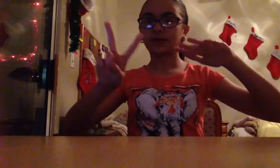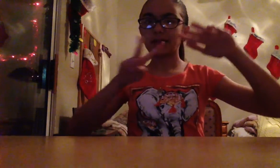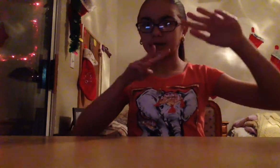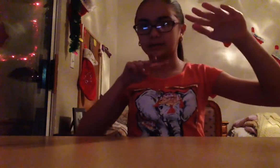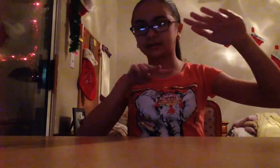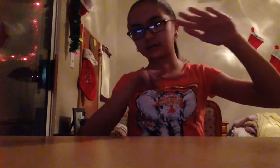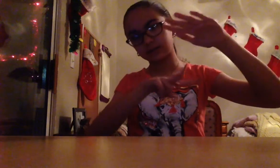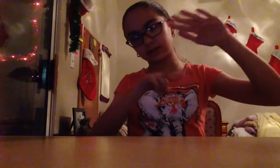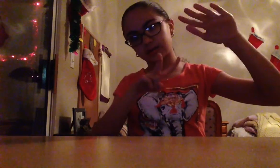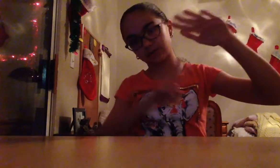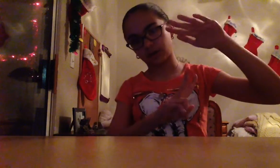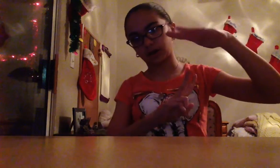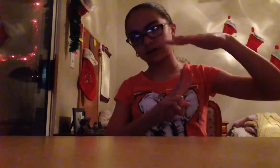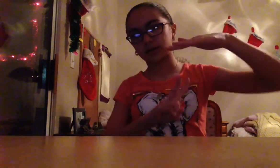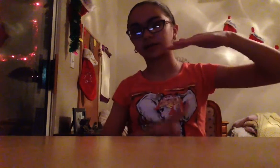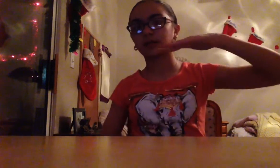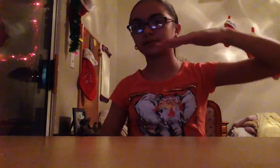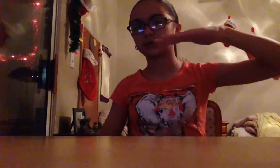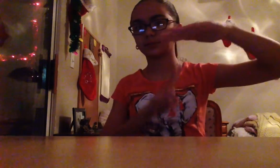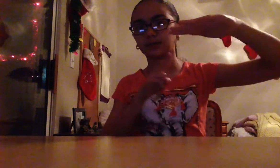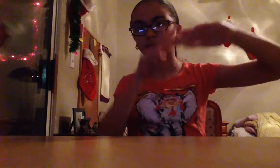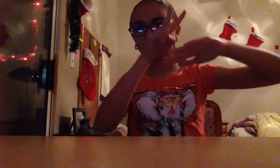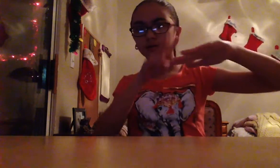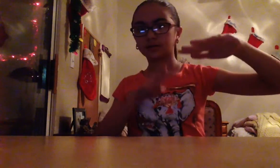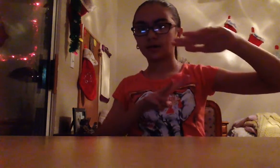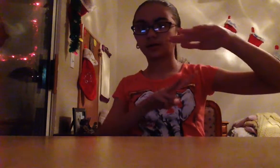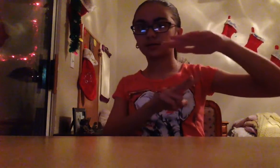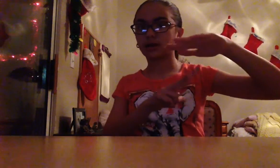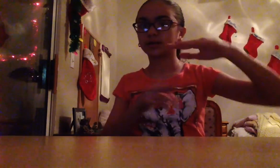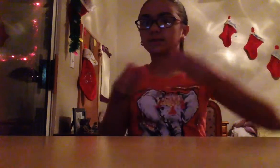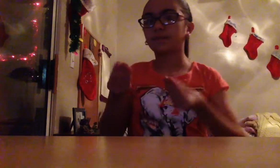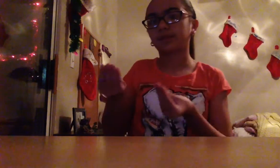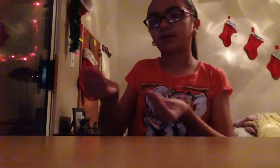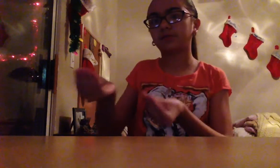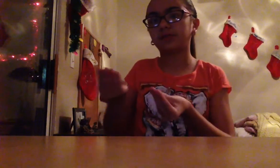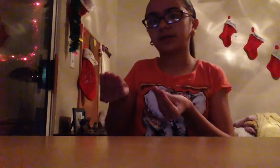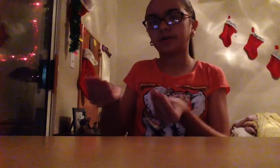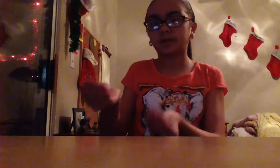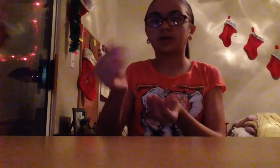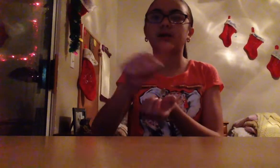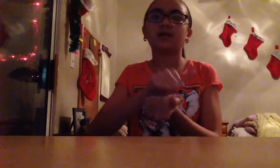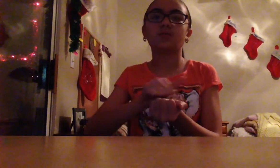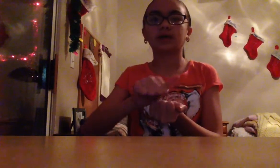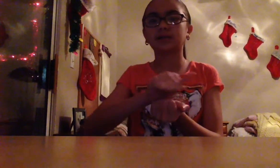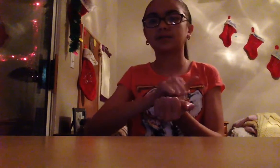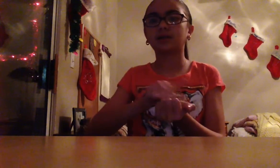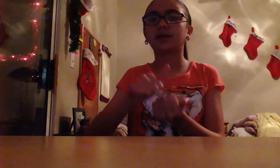your right hand is the two cars. And your left hand's up here. The car garage. I'll feed him there. And wash him there.